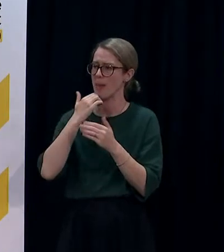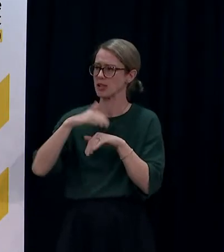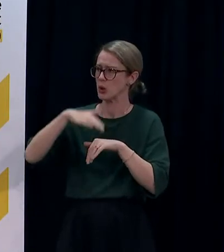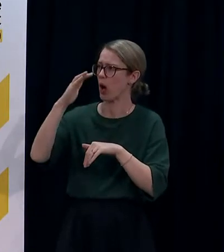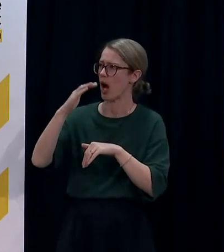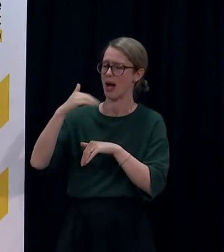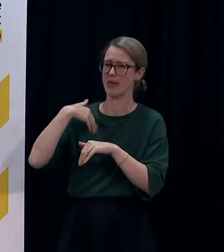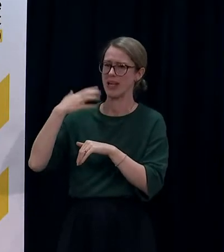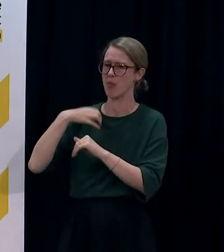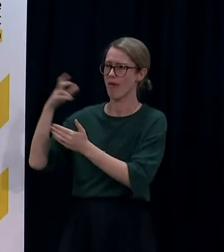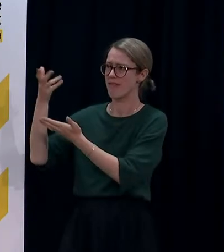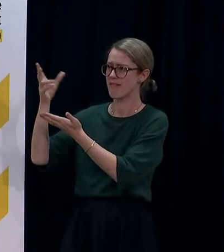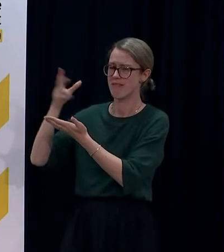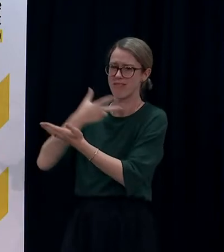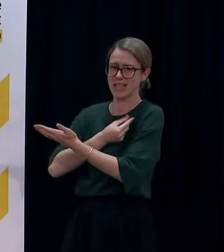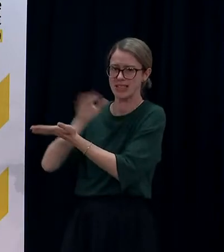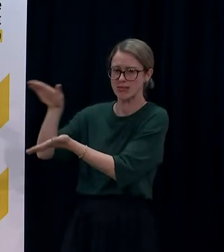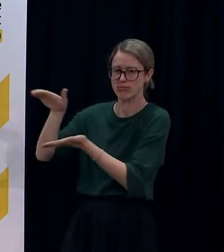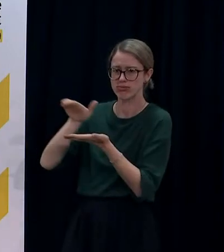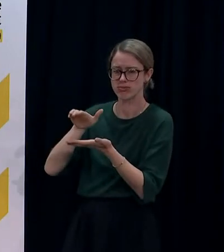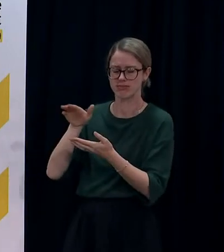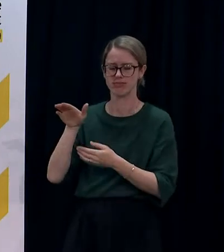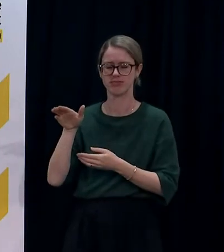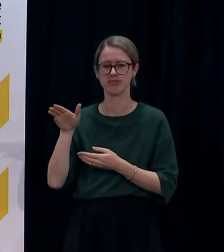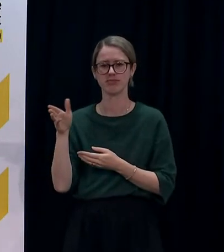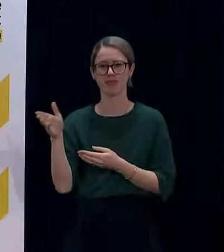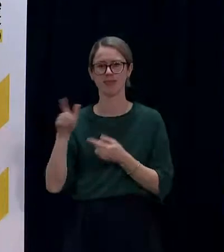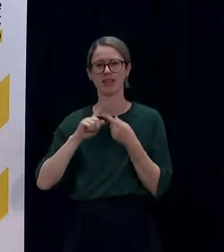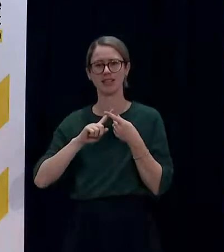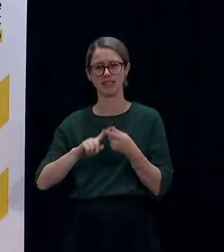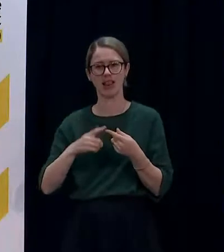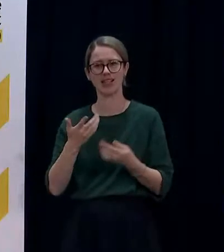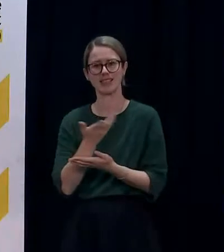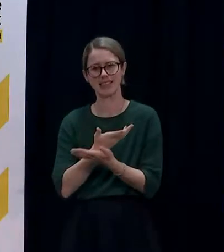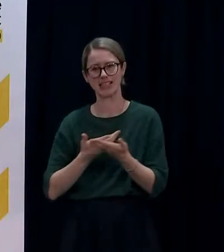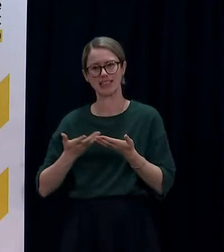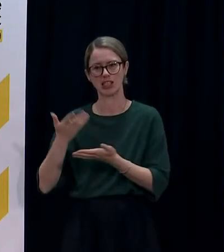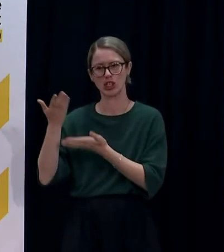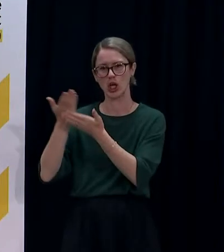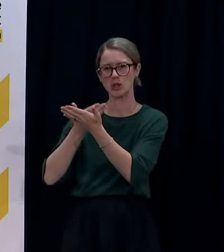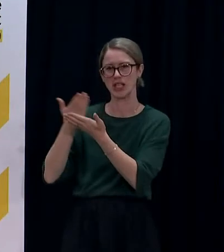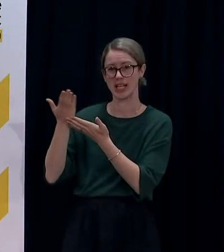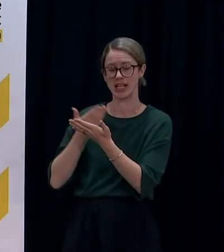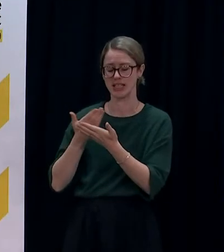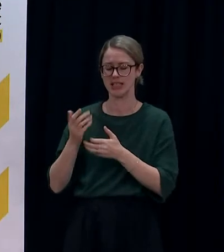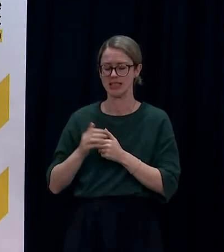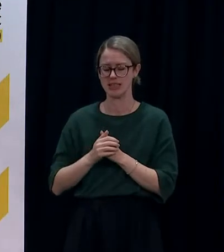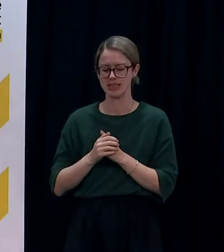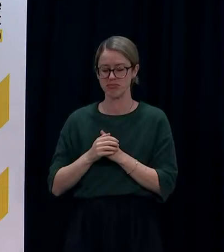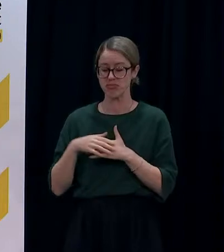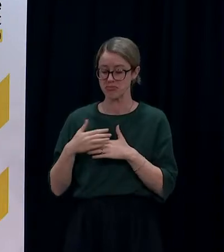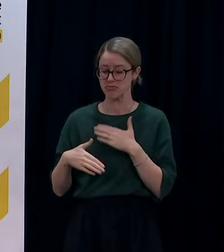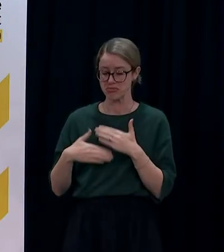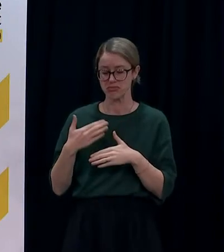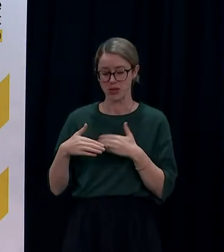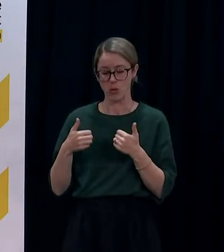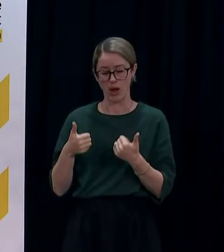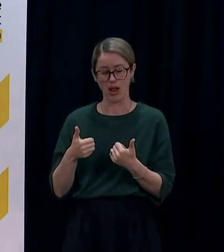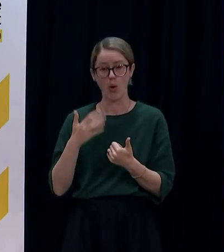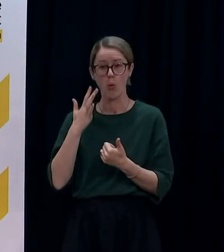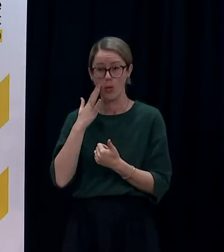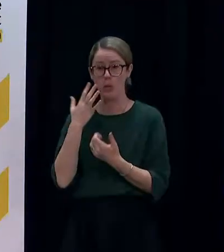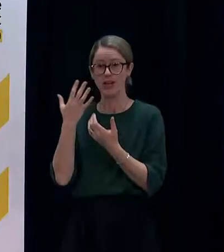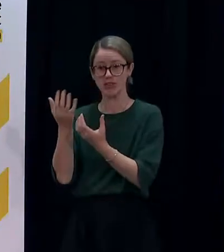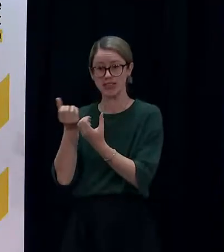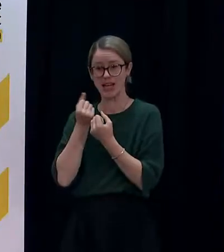got enough? We're still involved in those discussions and those negotiations, and they are progressing well. And as soon as we've got something to